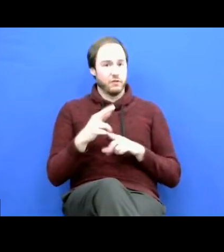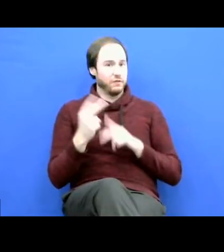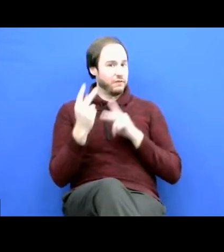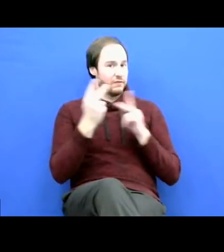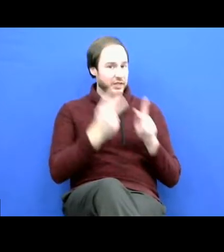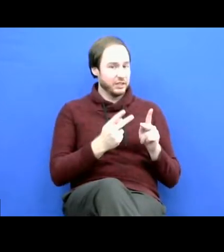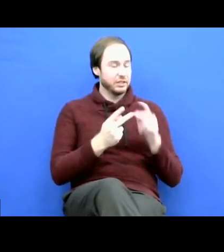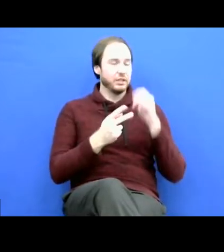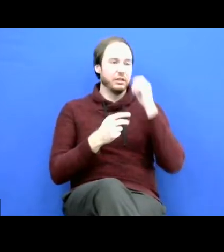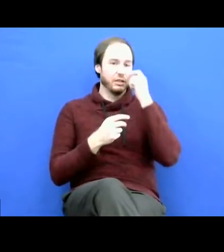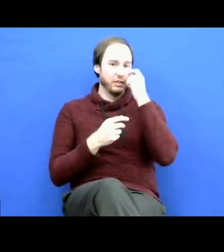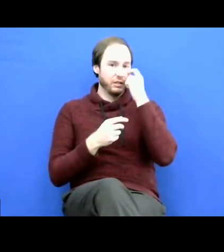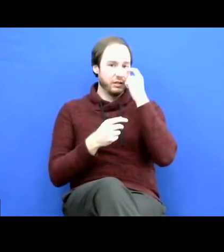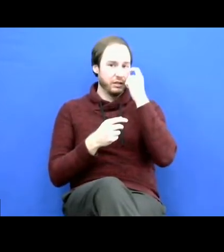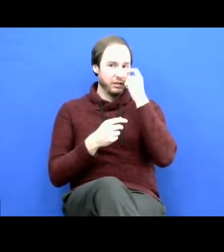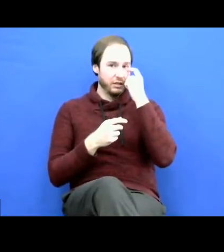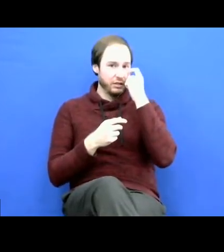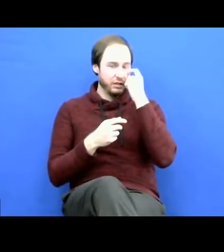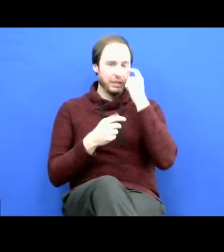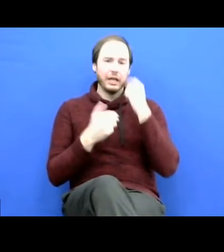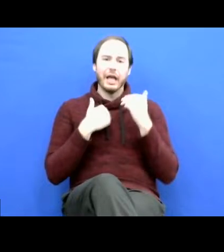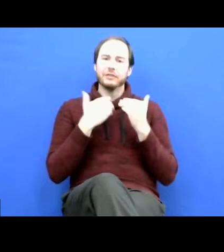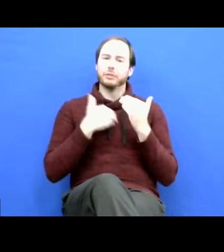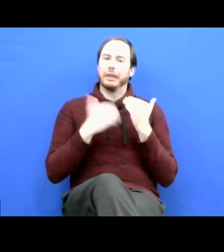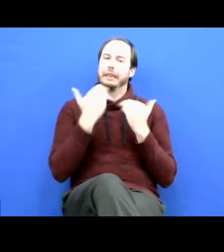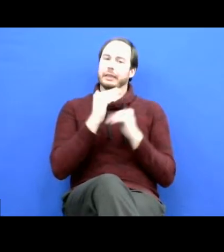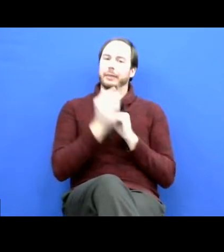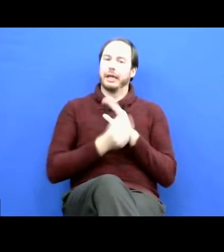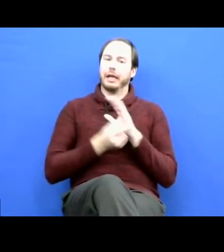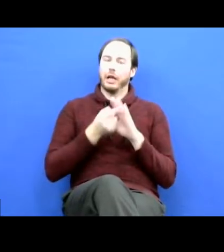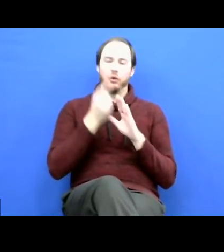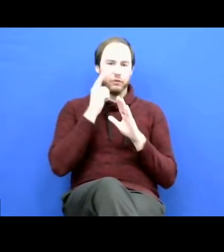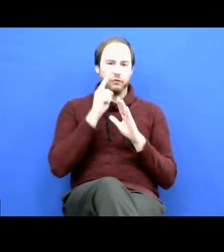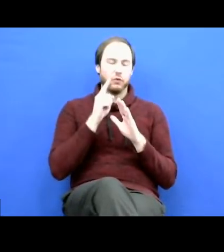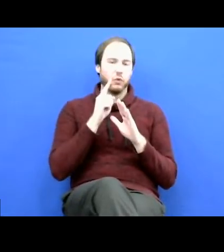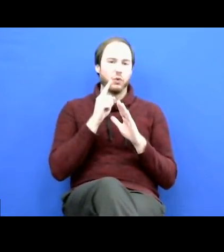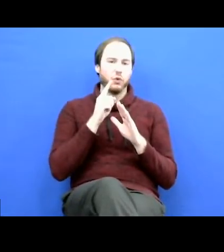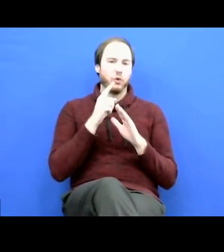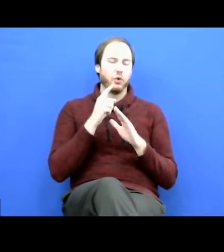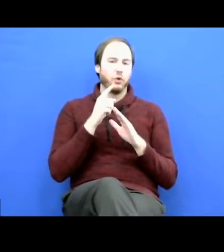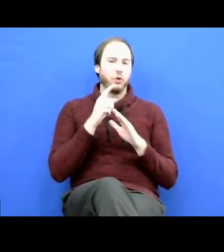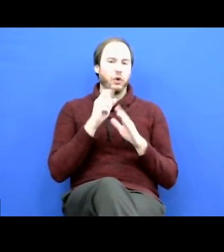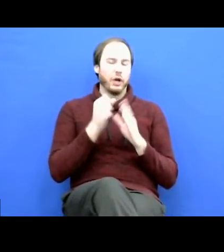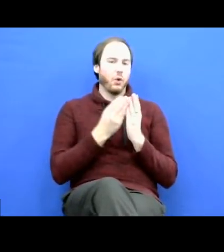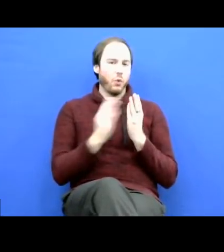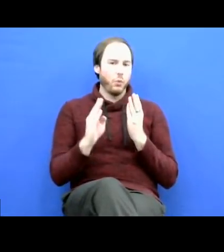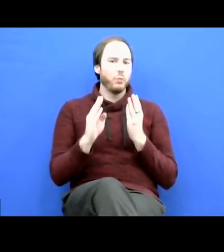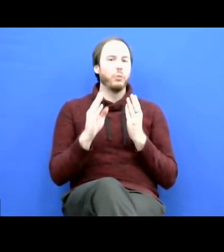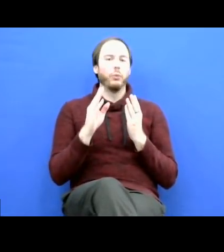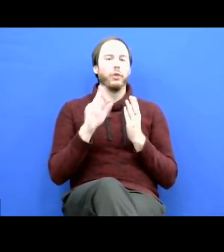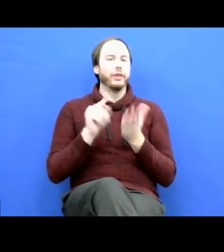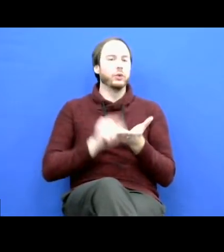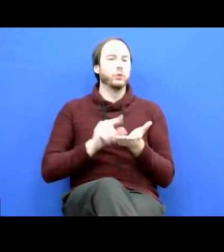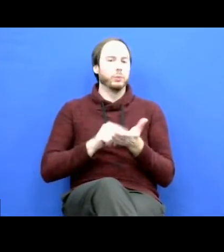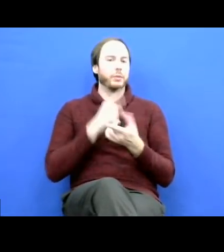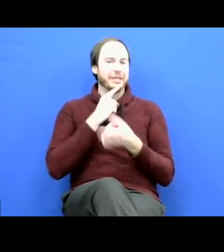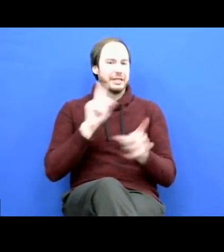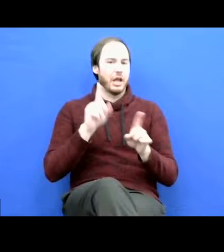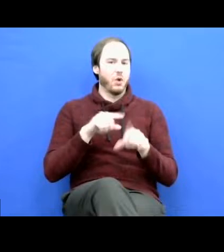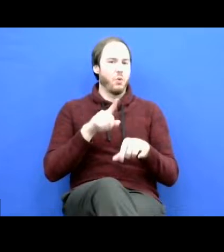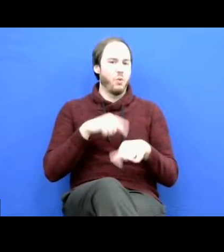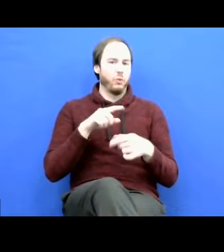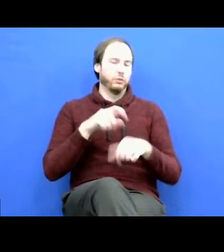and it's limited hours for the museum, you'll find the hours in the newsletter.